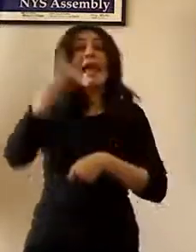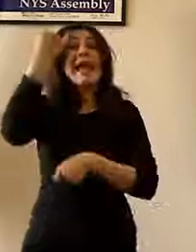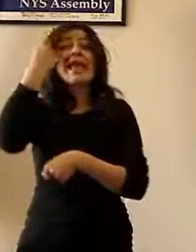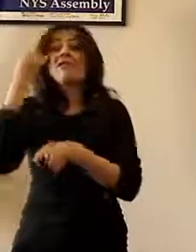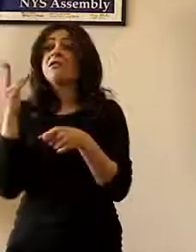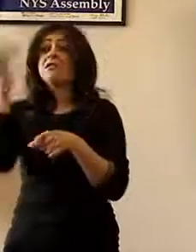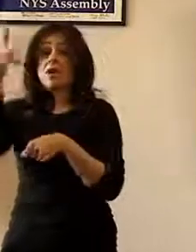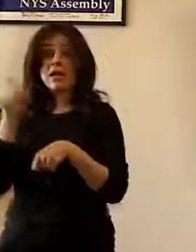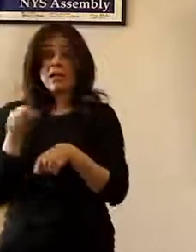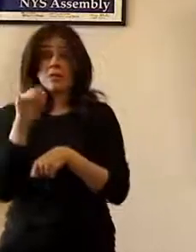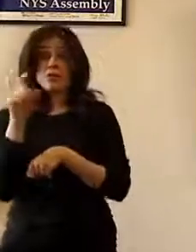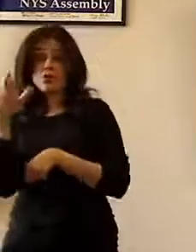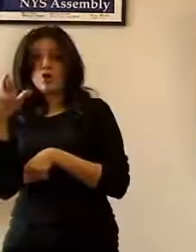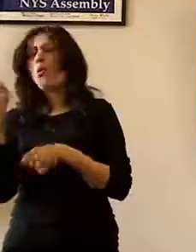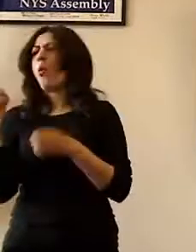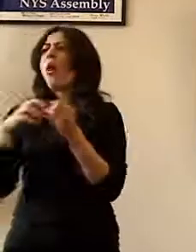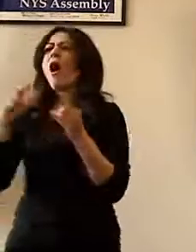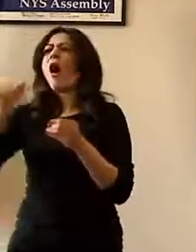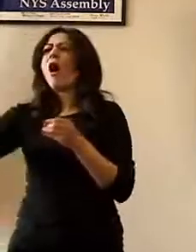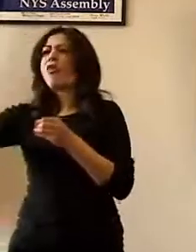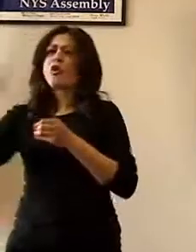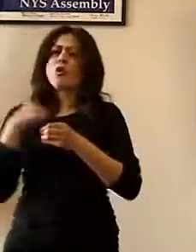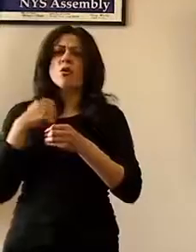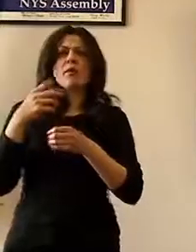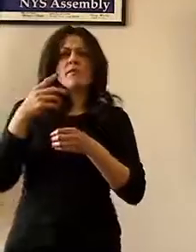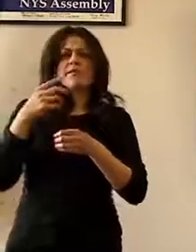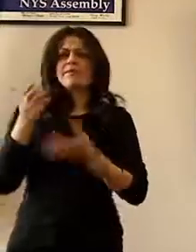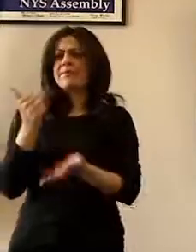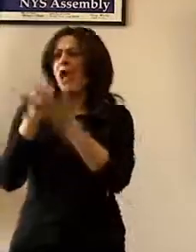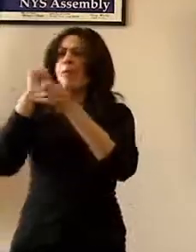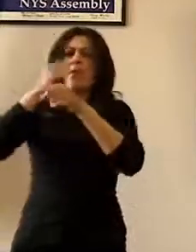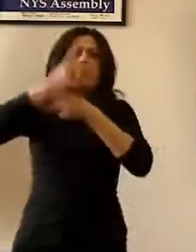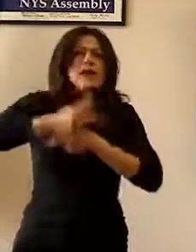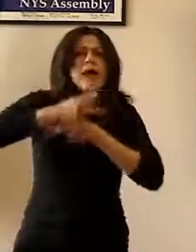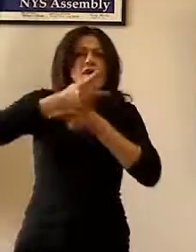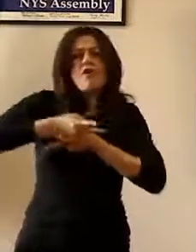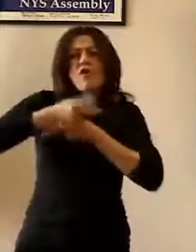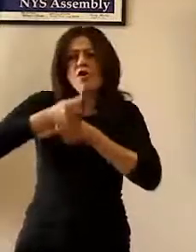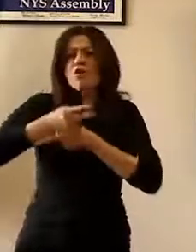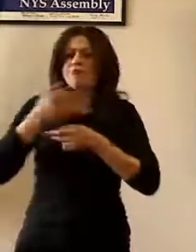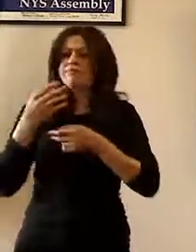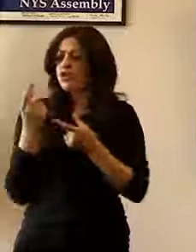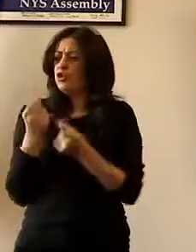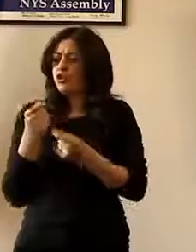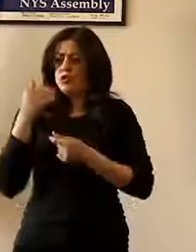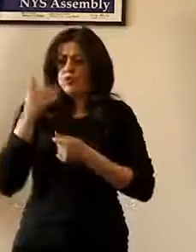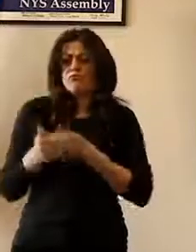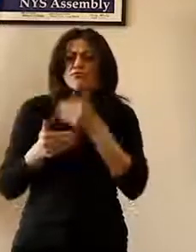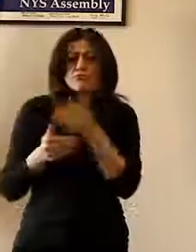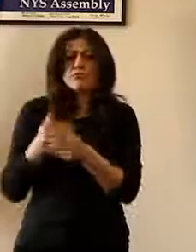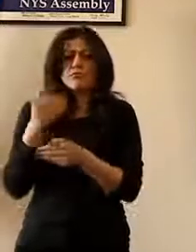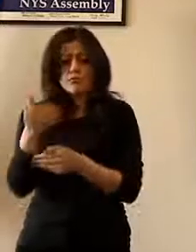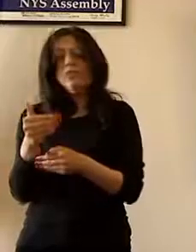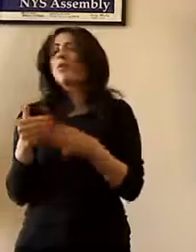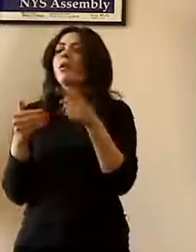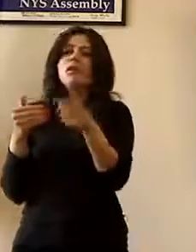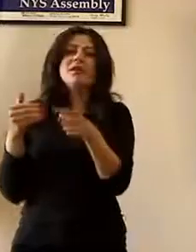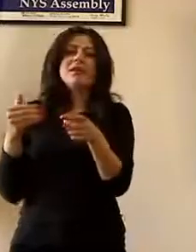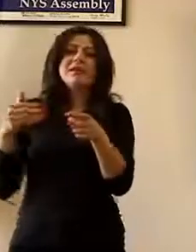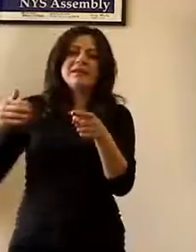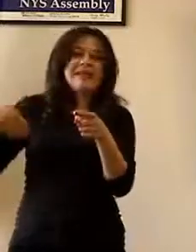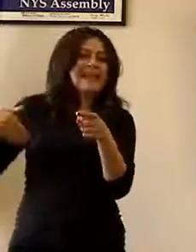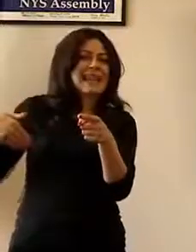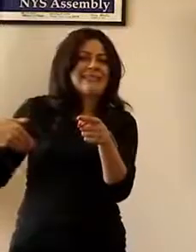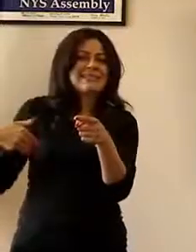any precautionary step that should be taken for those who still may want and still will want to get the vaccine. Should it